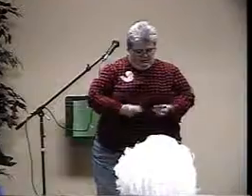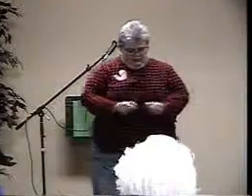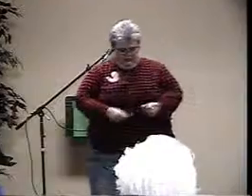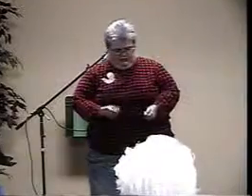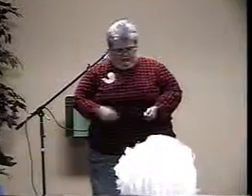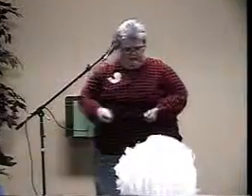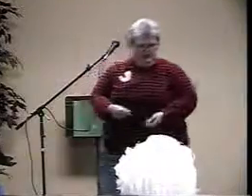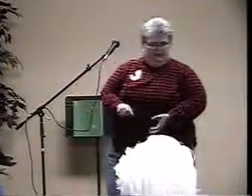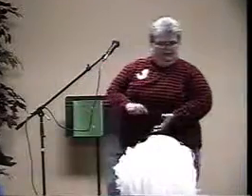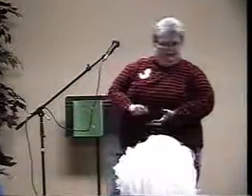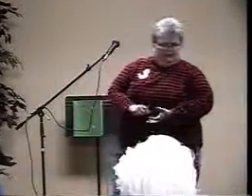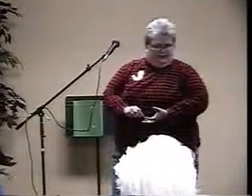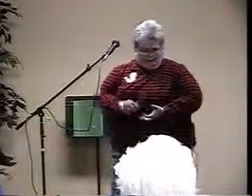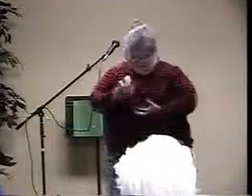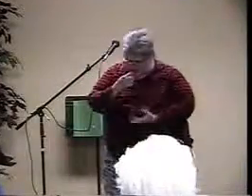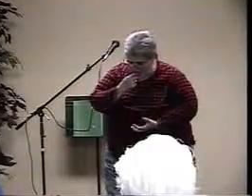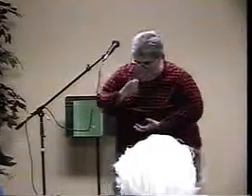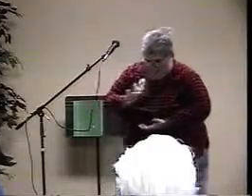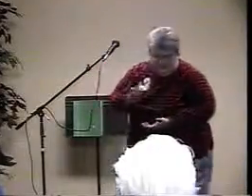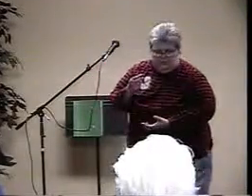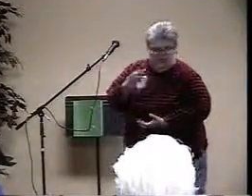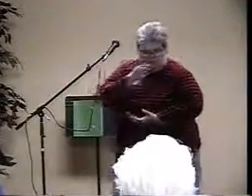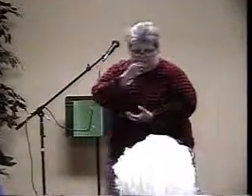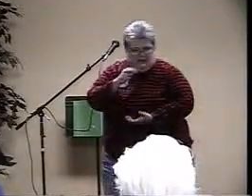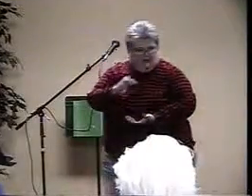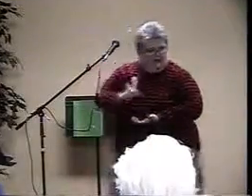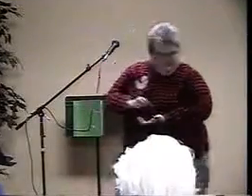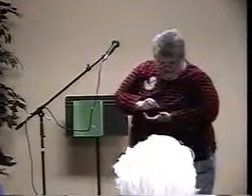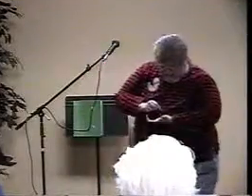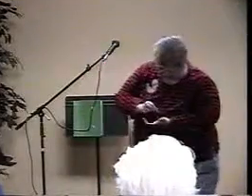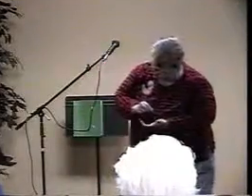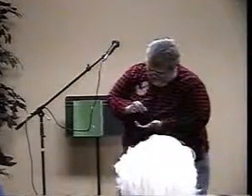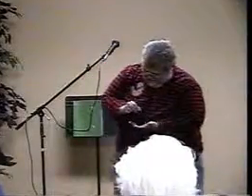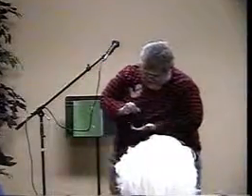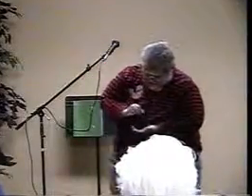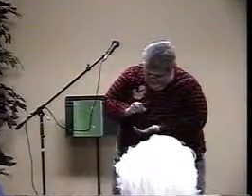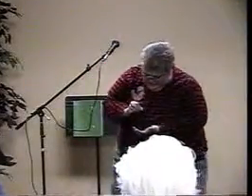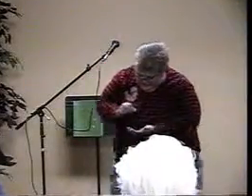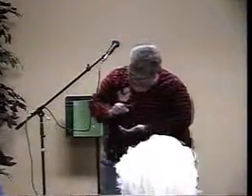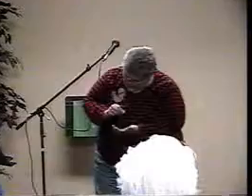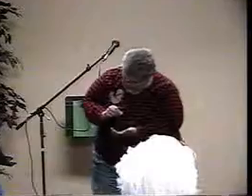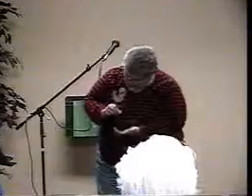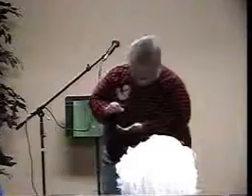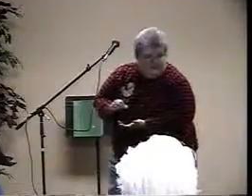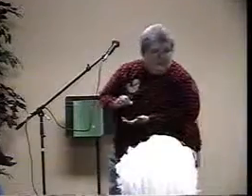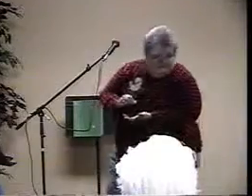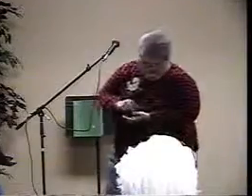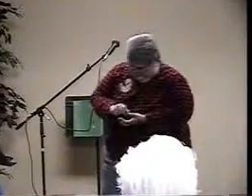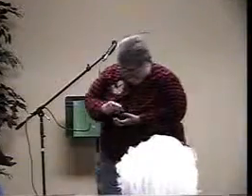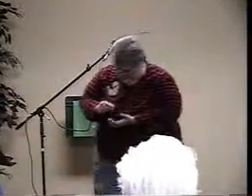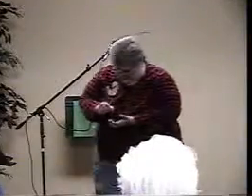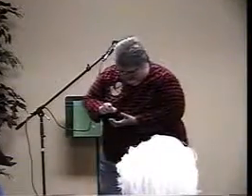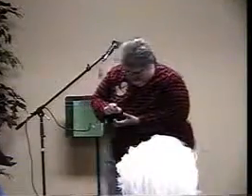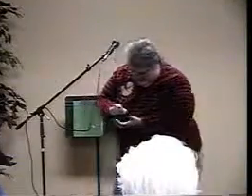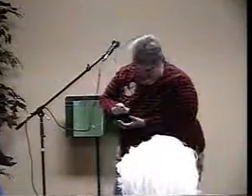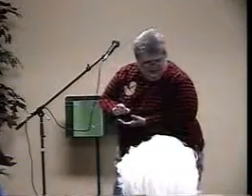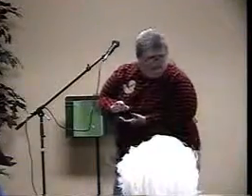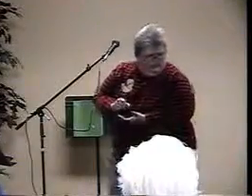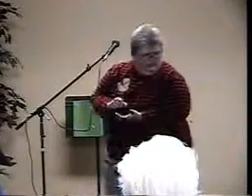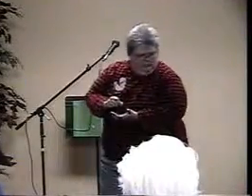He said, well, let me do some figuring. He took a pencil and wet it on his tongue. He began to figure. He looked